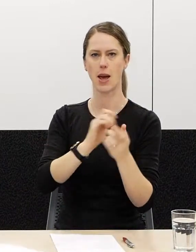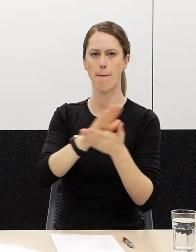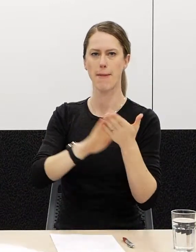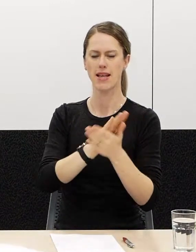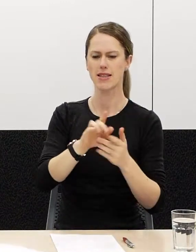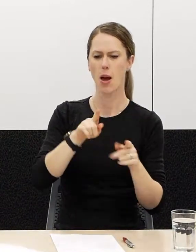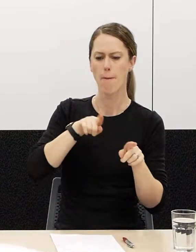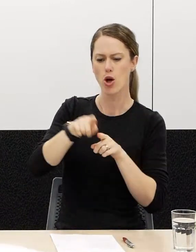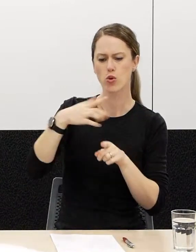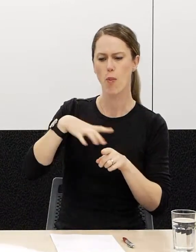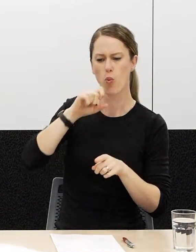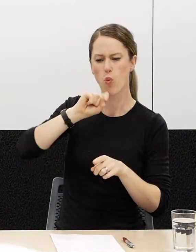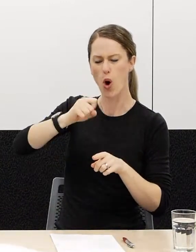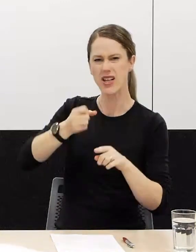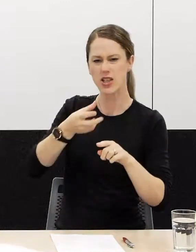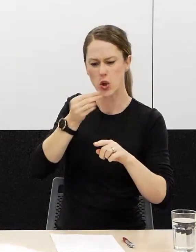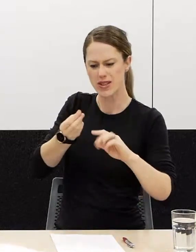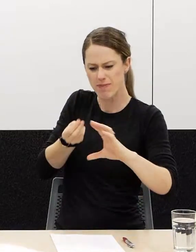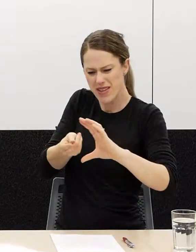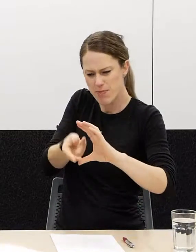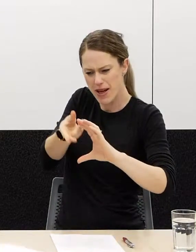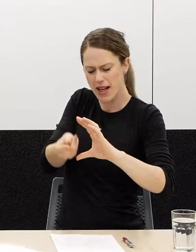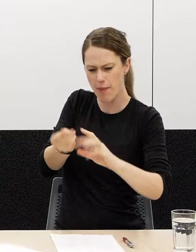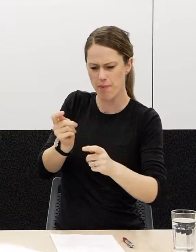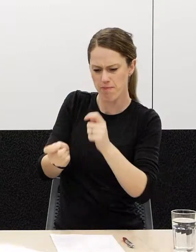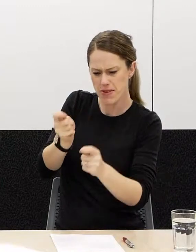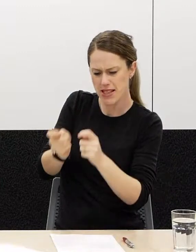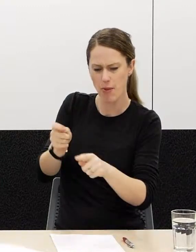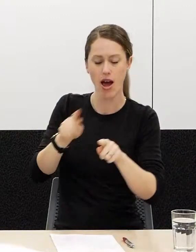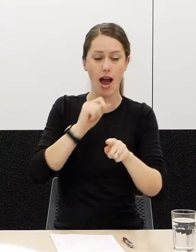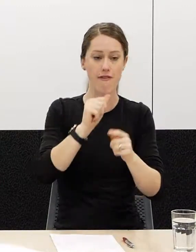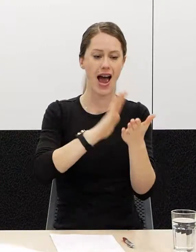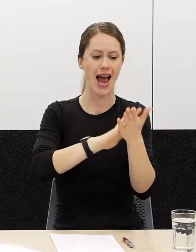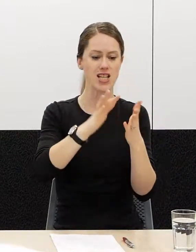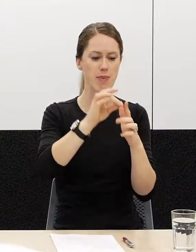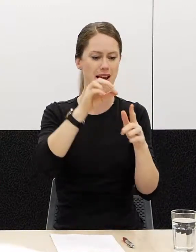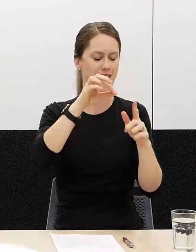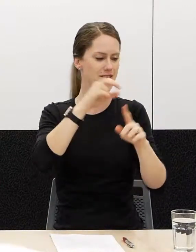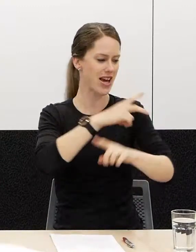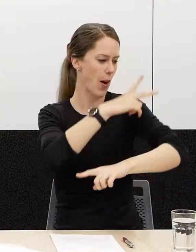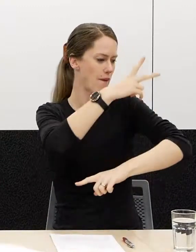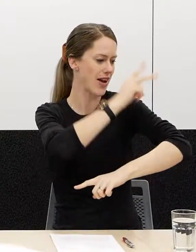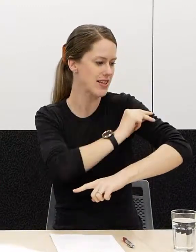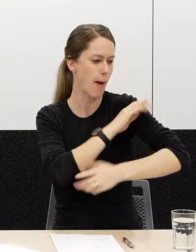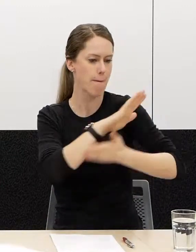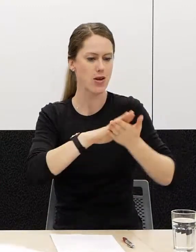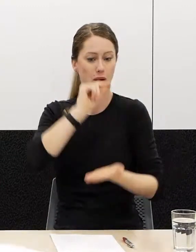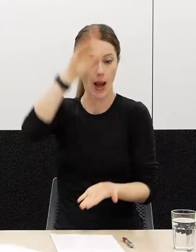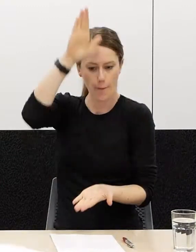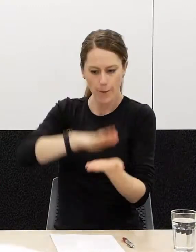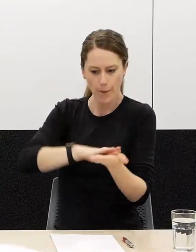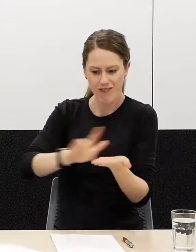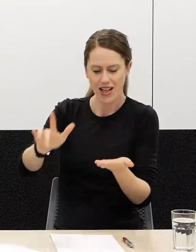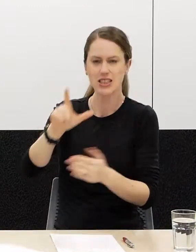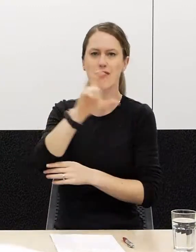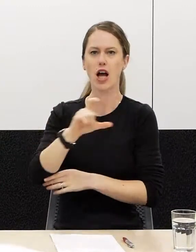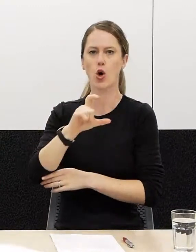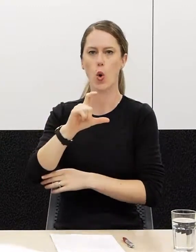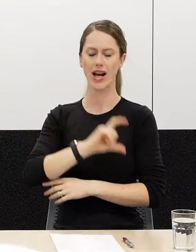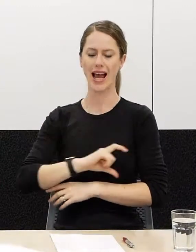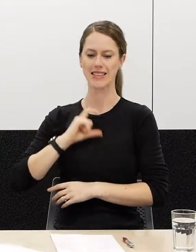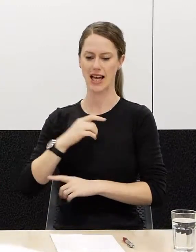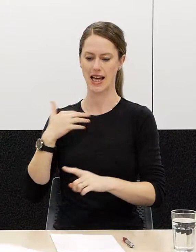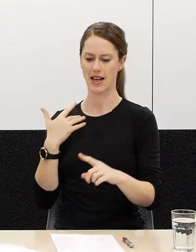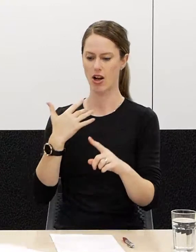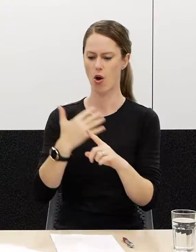speculum exams, and with HPV vaccination, it means we can pretty much eliminate cervical cancer in a few decades. Why are we not